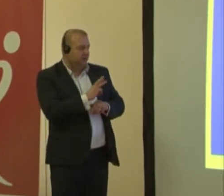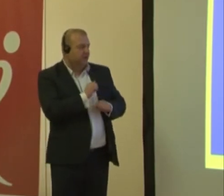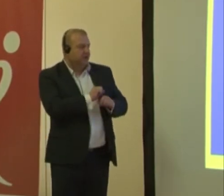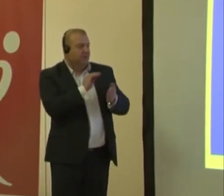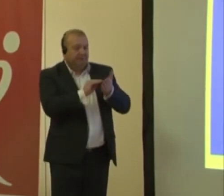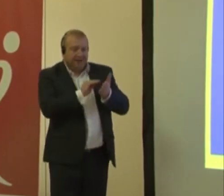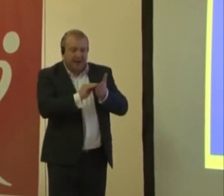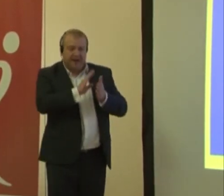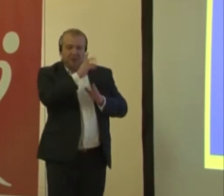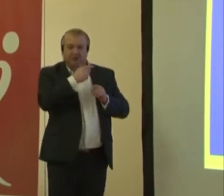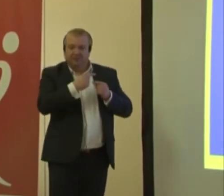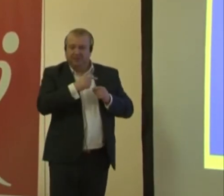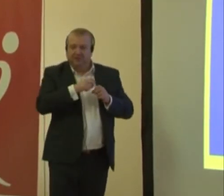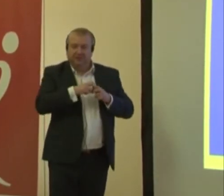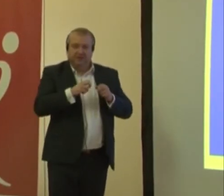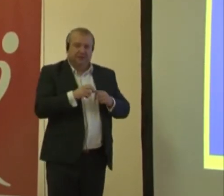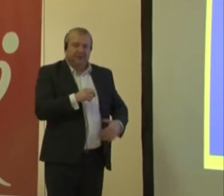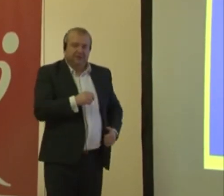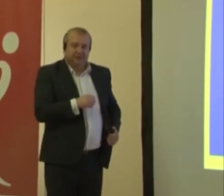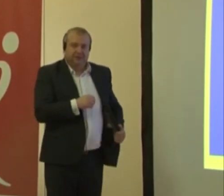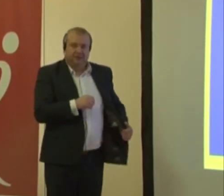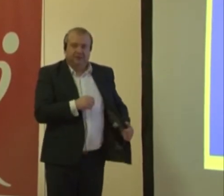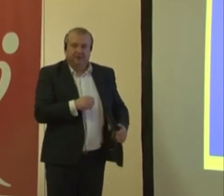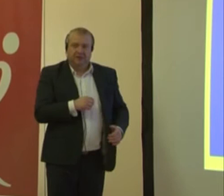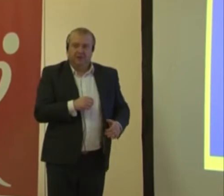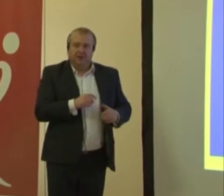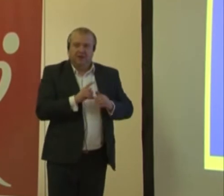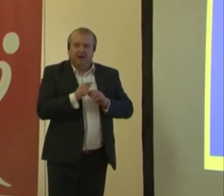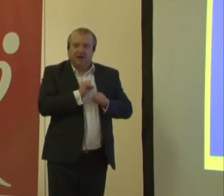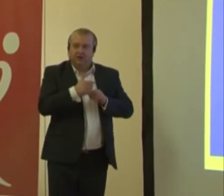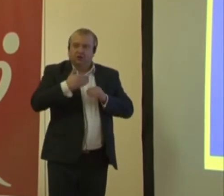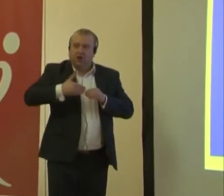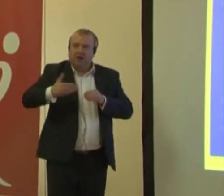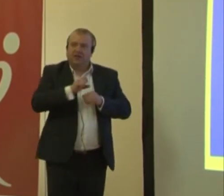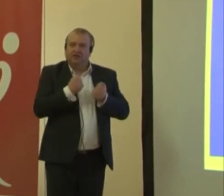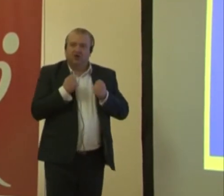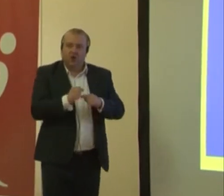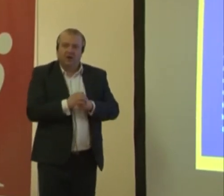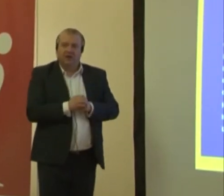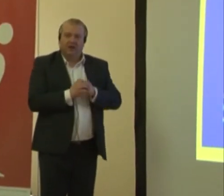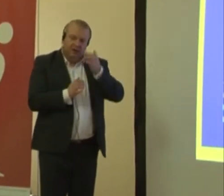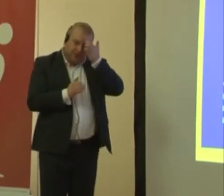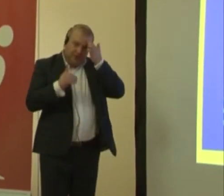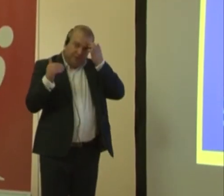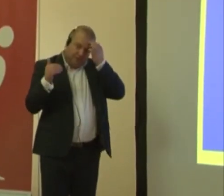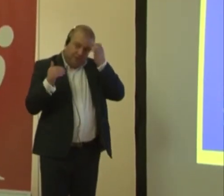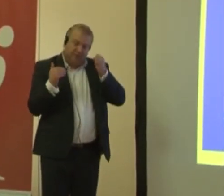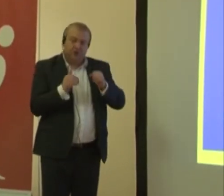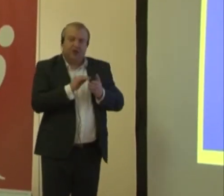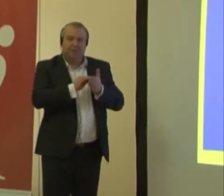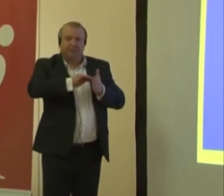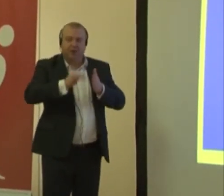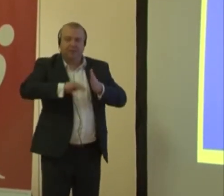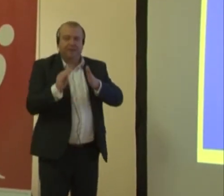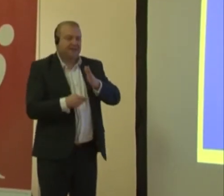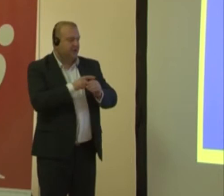ratifying the convention. But there is a step number 3 and 4. 3 is signing the optional protocol that goes with the